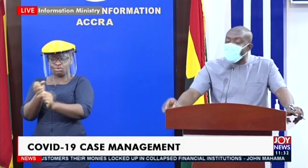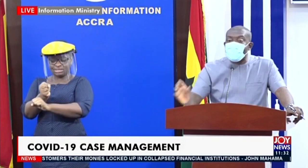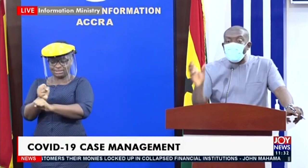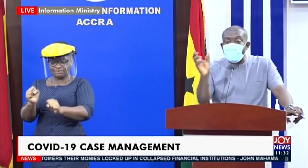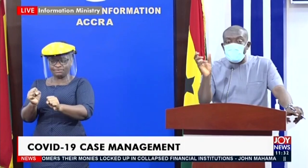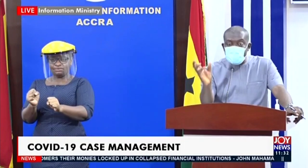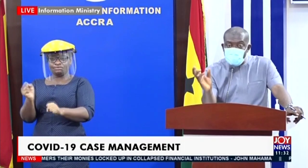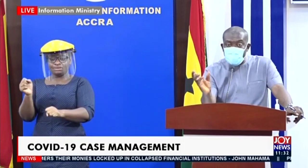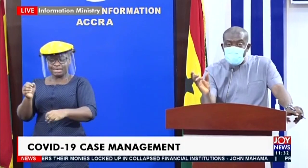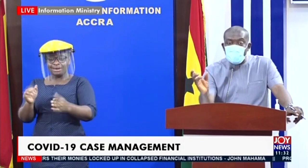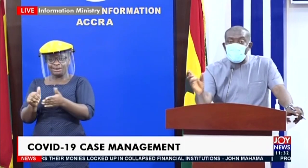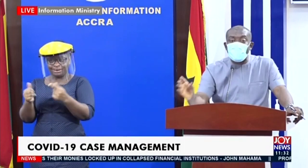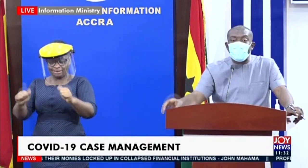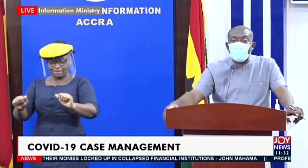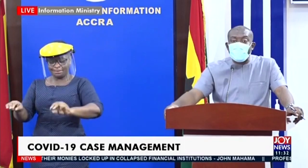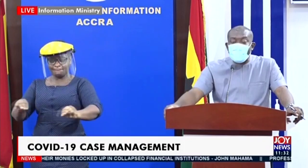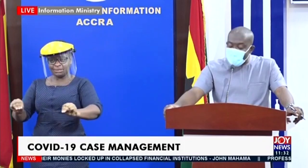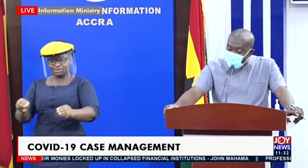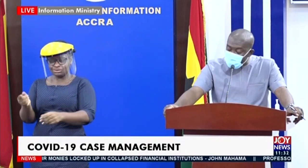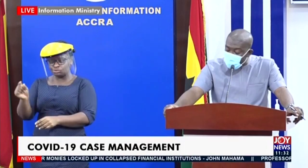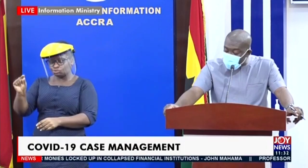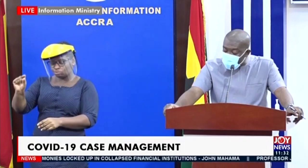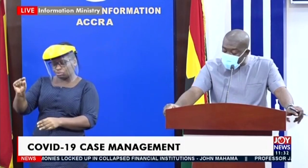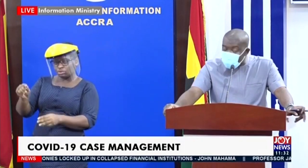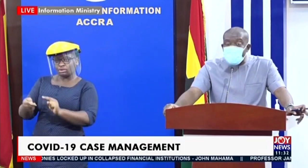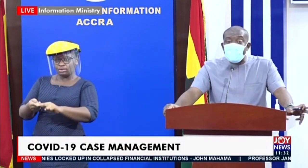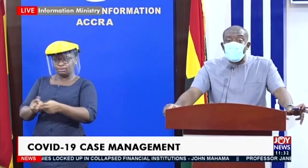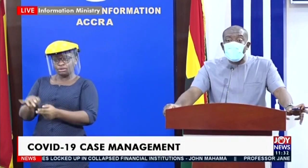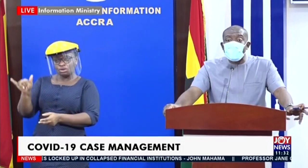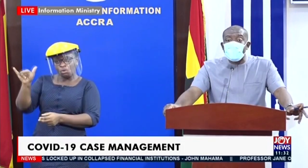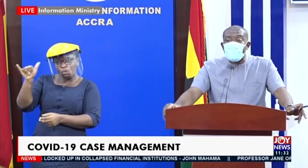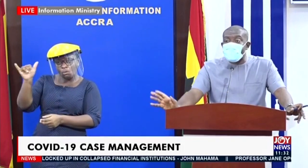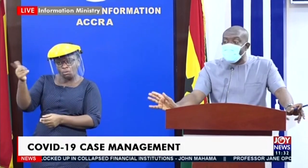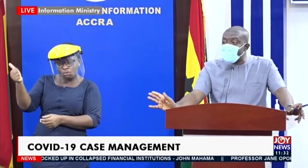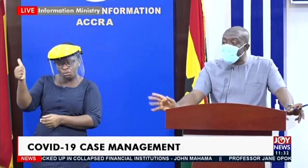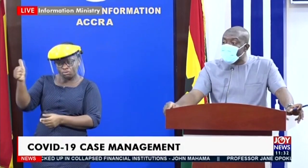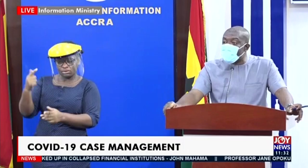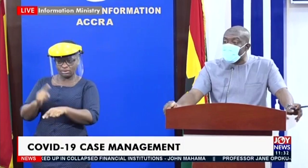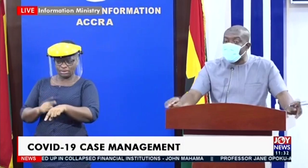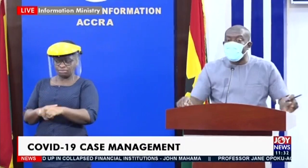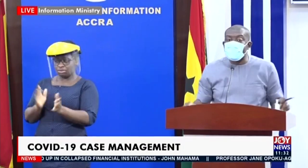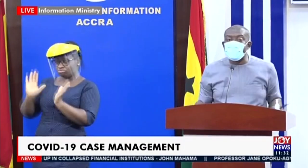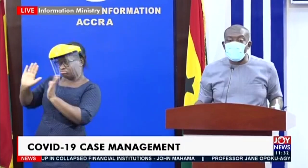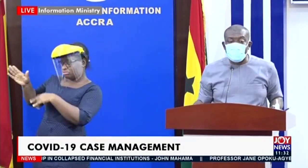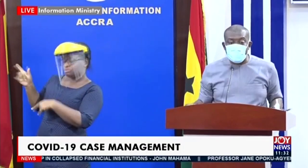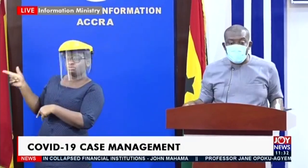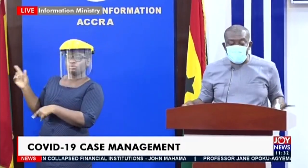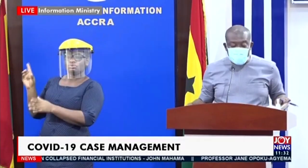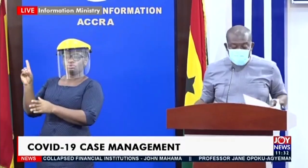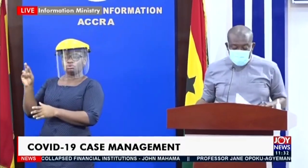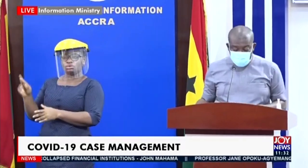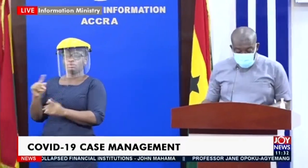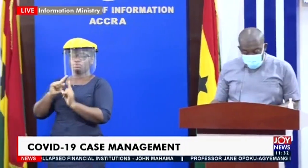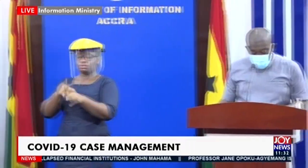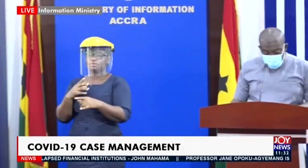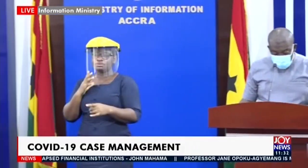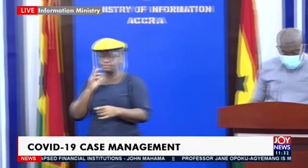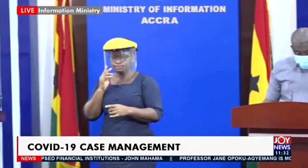given, that they can manage this very small number at their own level. That's what I would say to that. I'll leave the rest to Dr. Aboagye to respond.